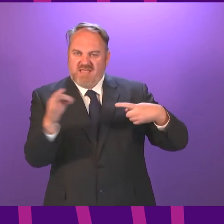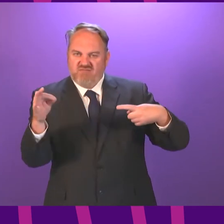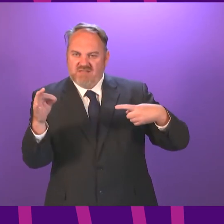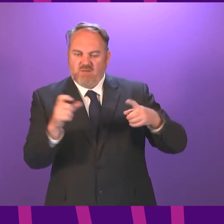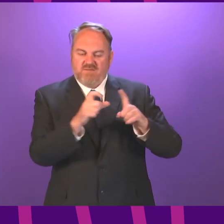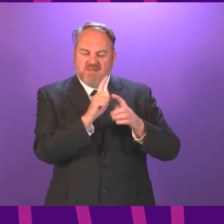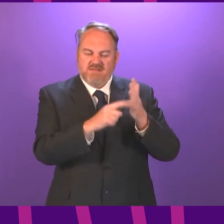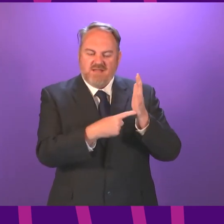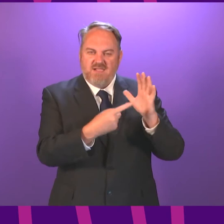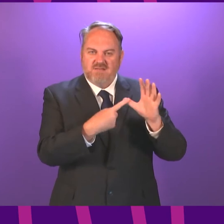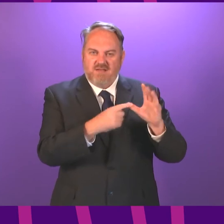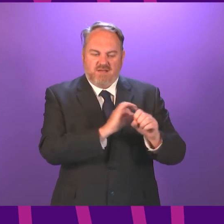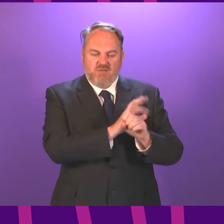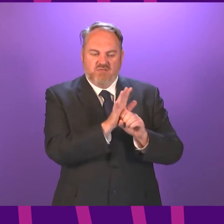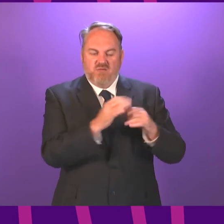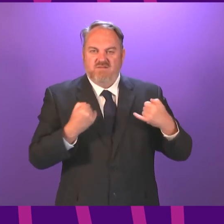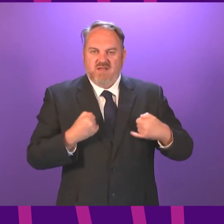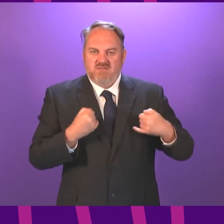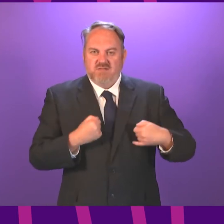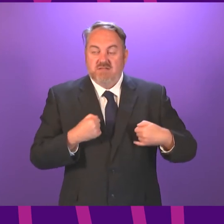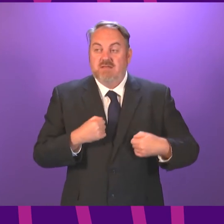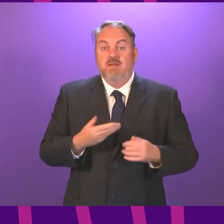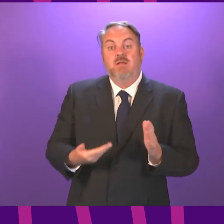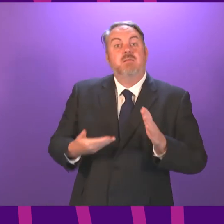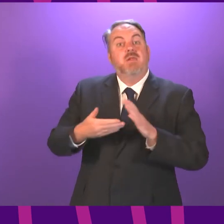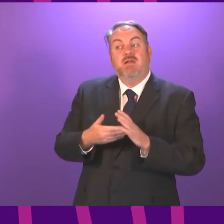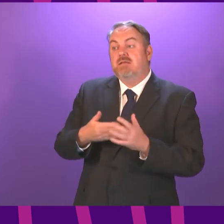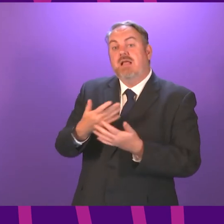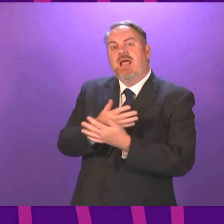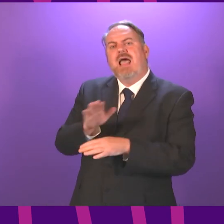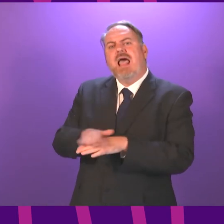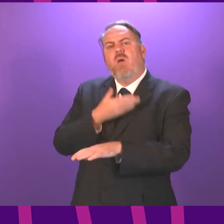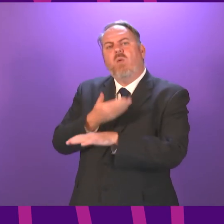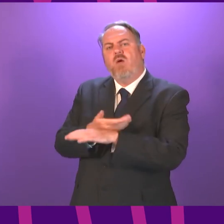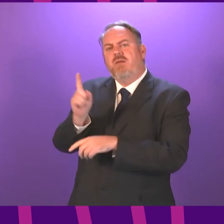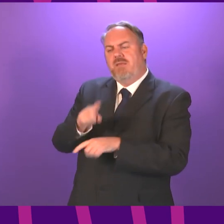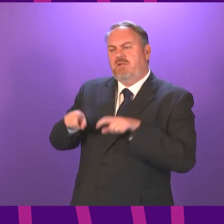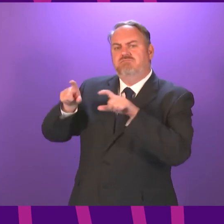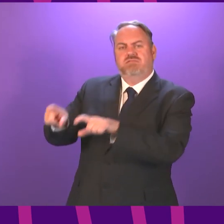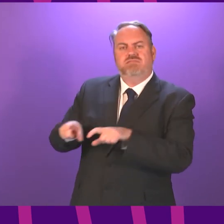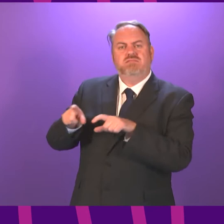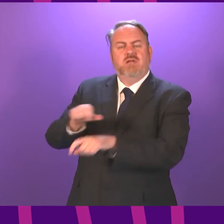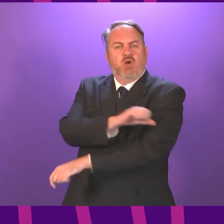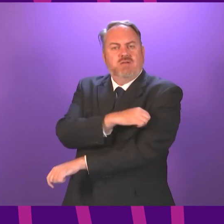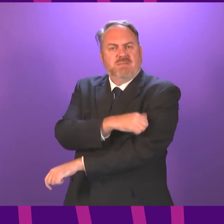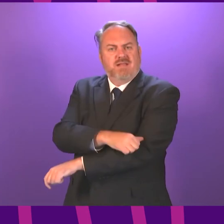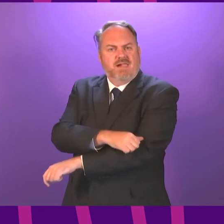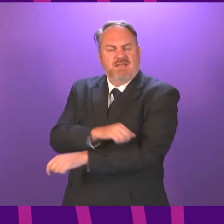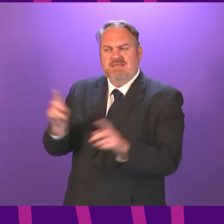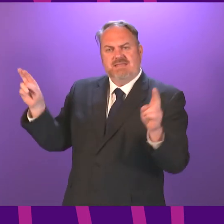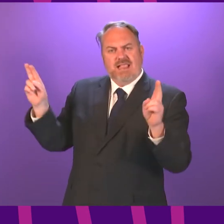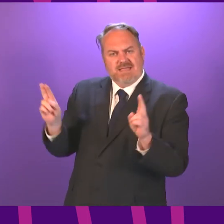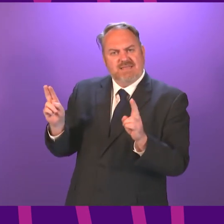that the length of time people are spending in hospital is reducing. So taking all of that into account, and just as we all hoped,